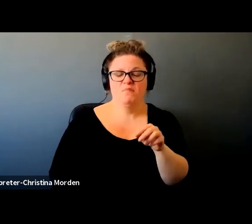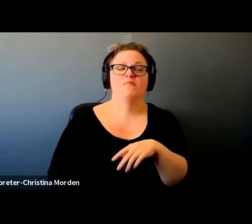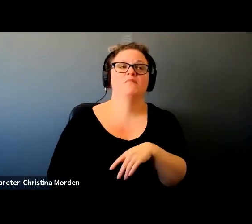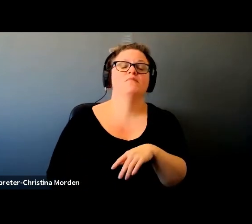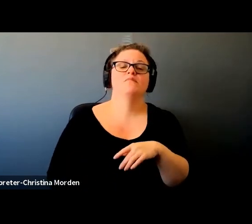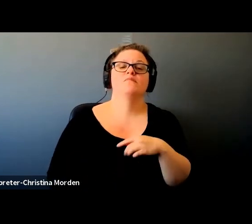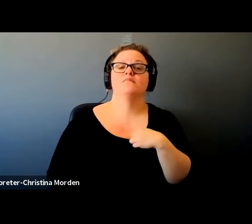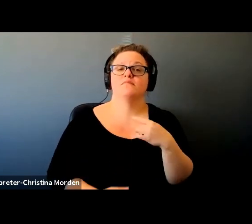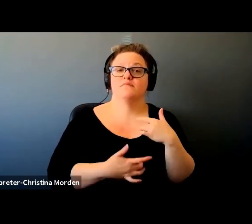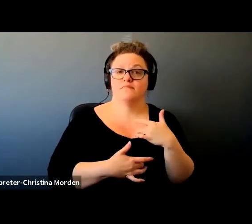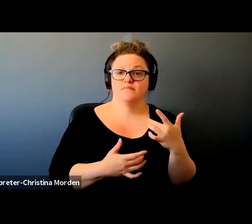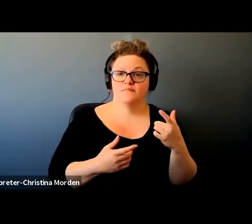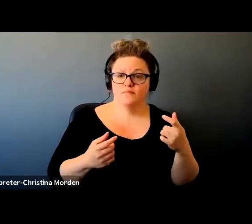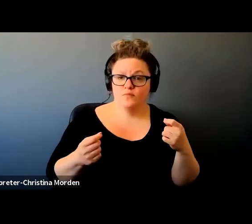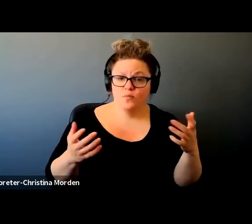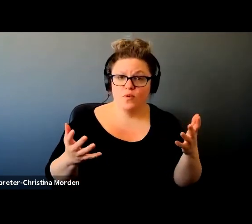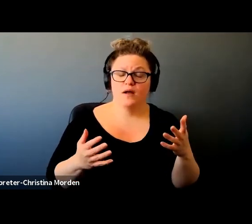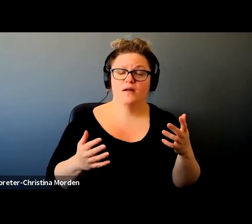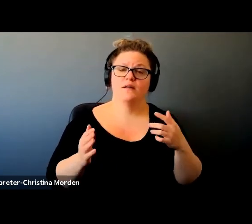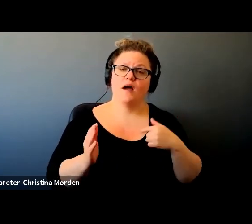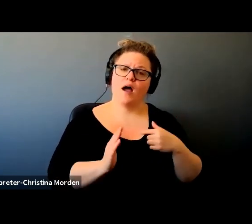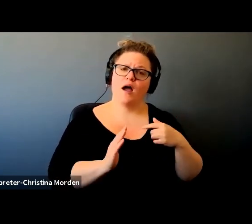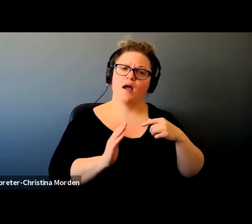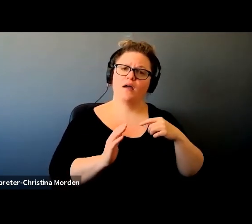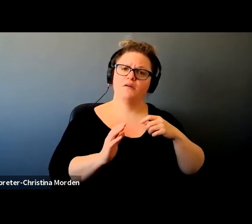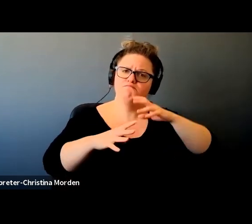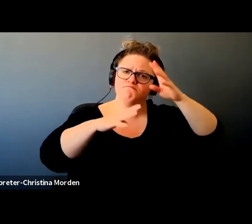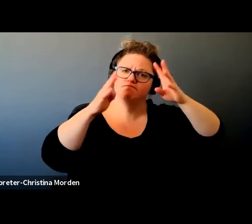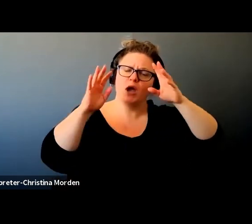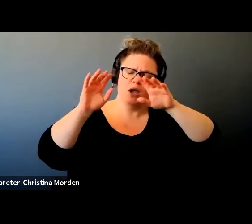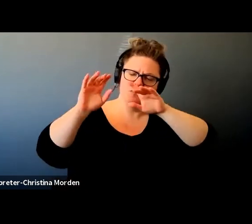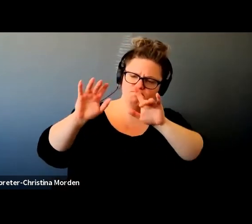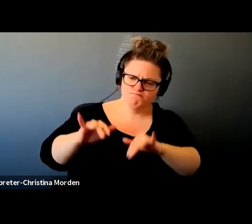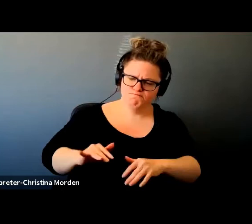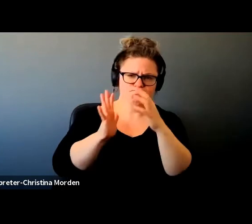am doing is writing and creating works for myself.